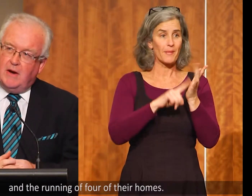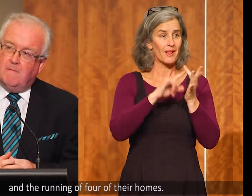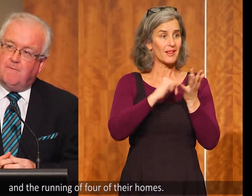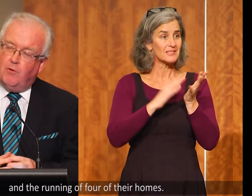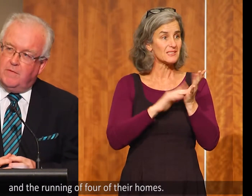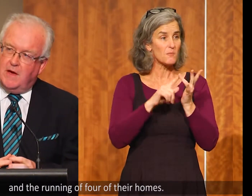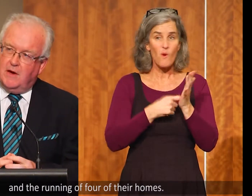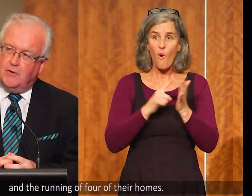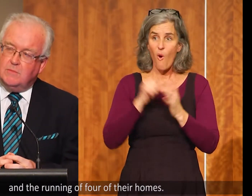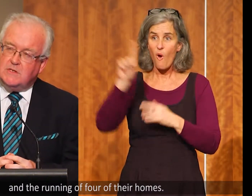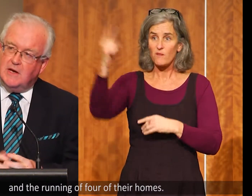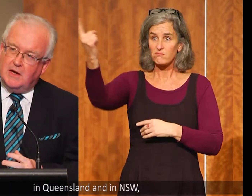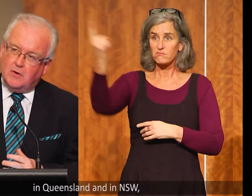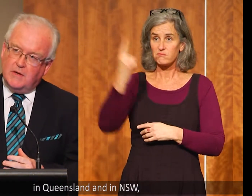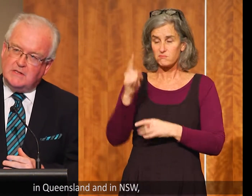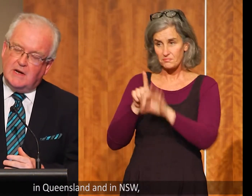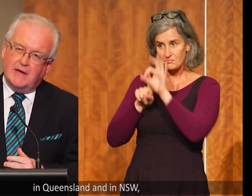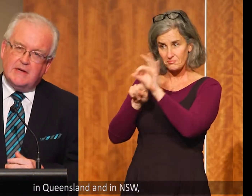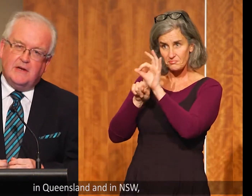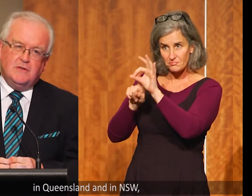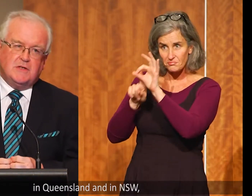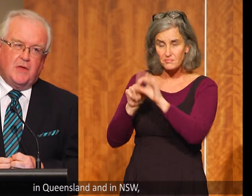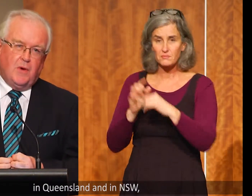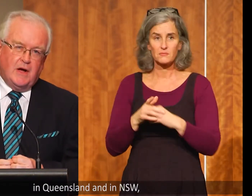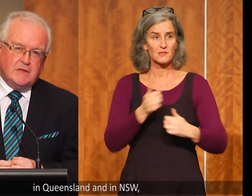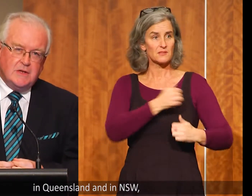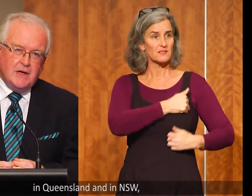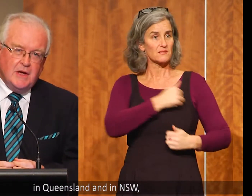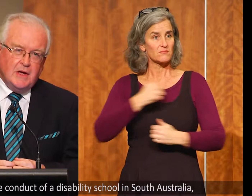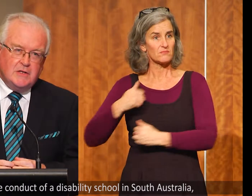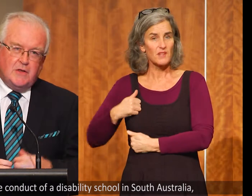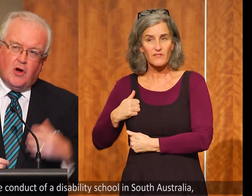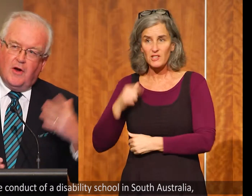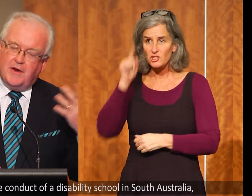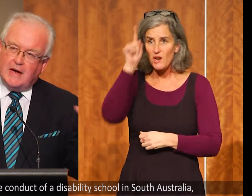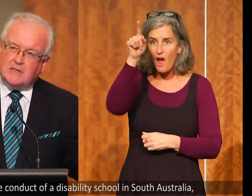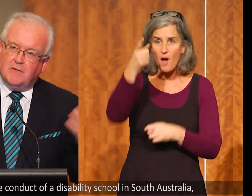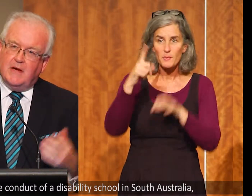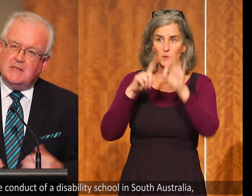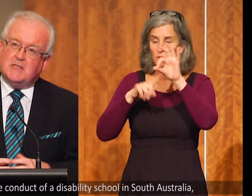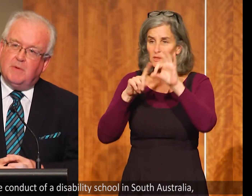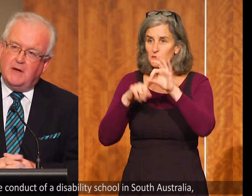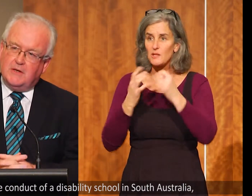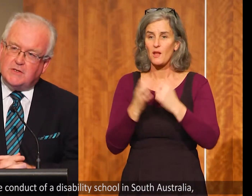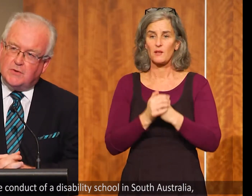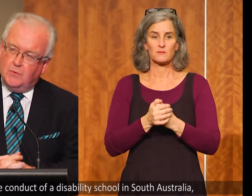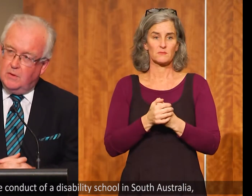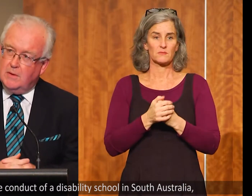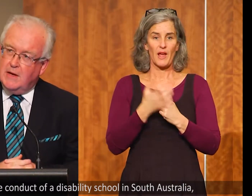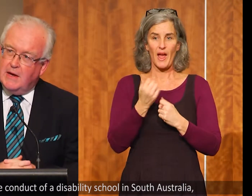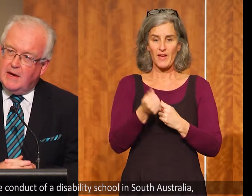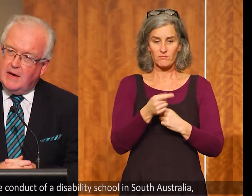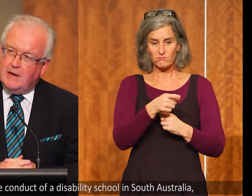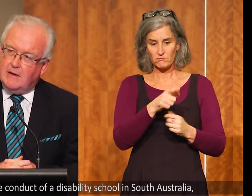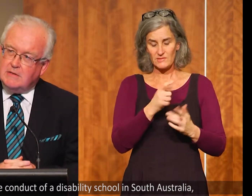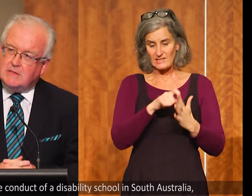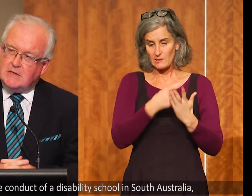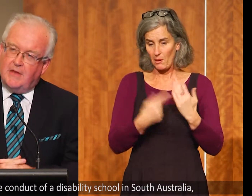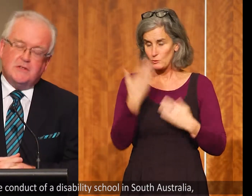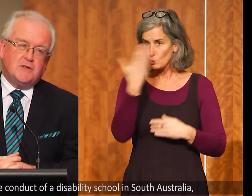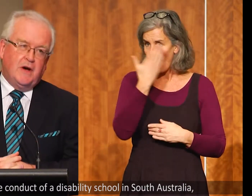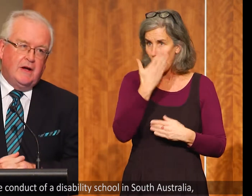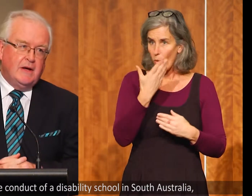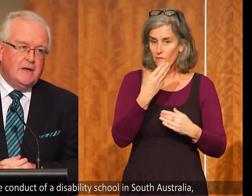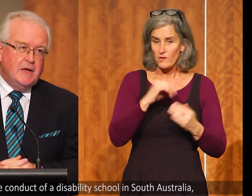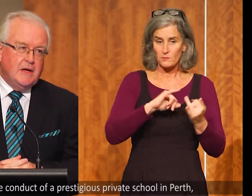and the running of 4 of their homes in Queensland and in New South Wales, to the conduct of a disability school in